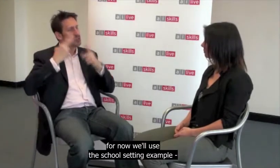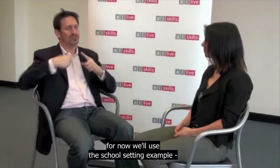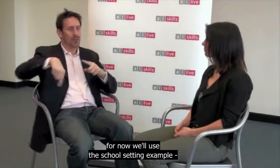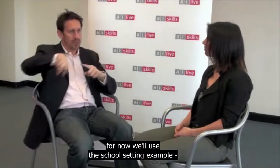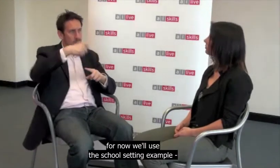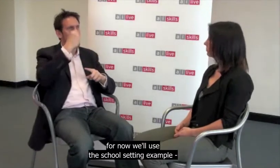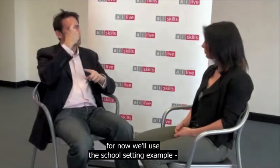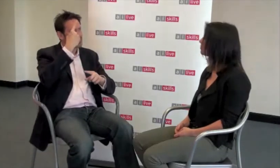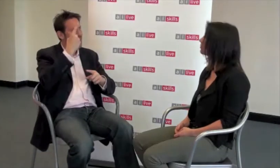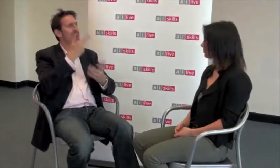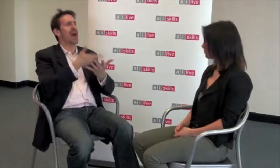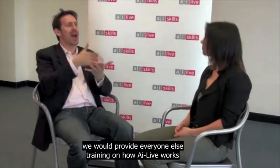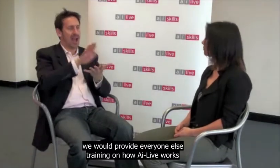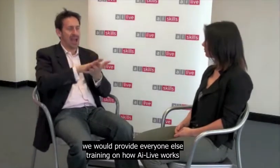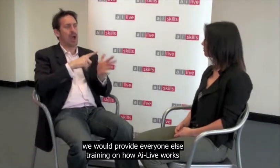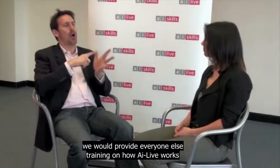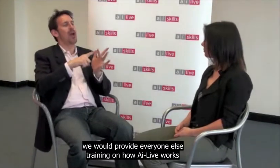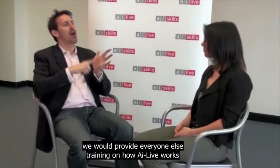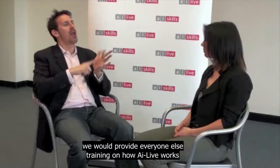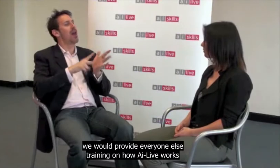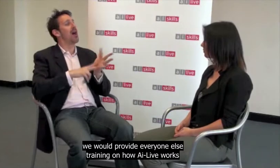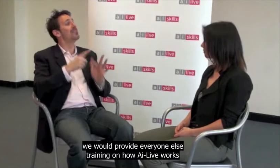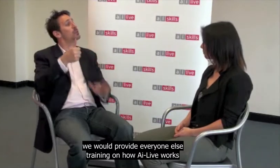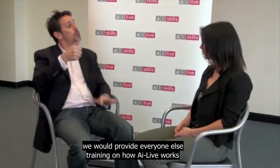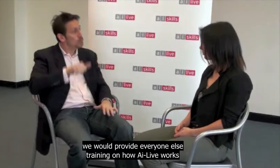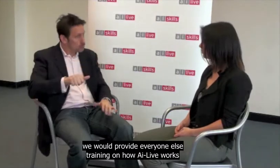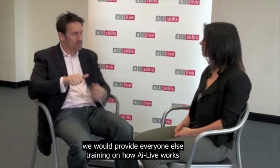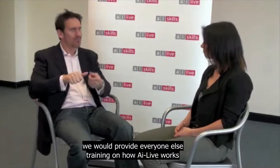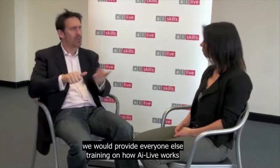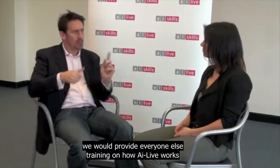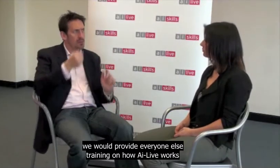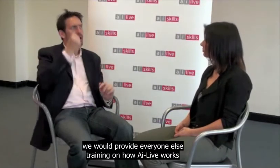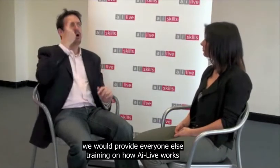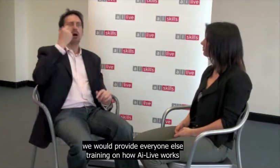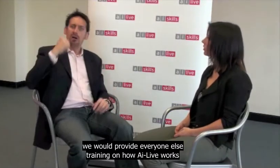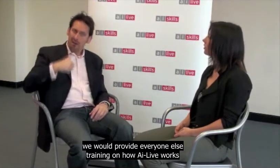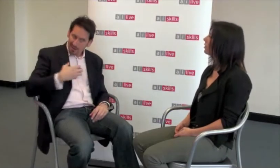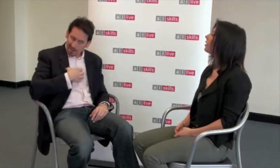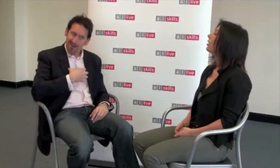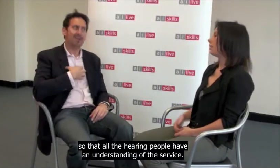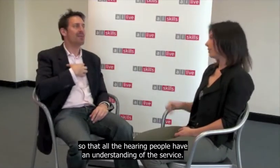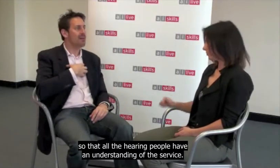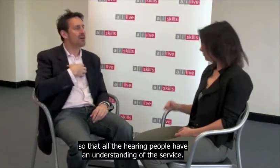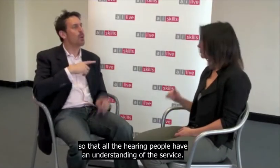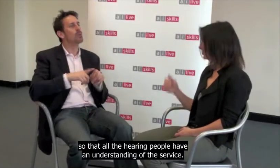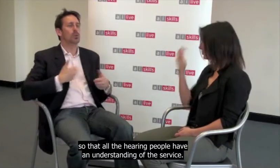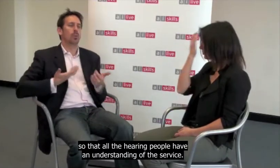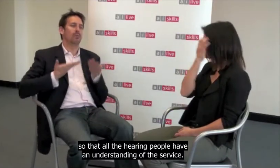example. We would provide everyone else training on how AI Live works so that all the hearing people have an